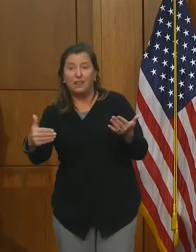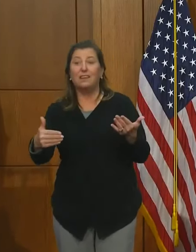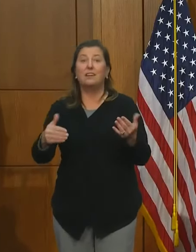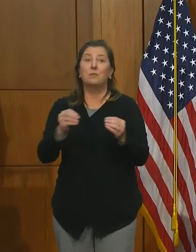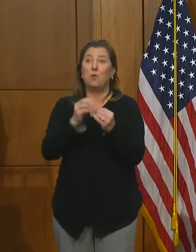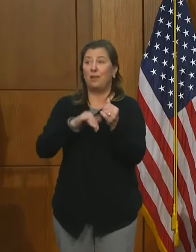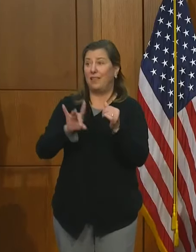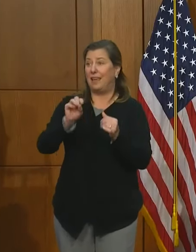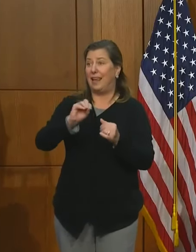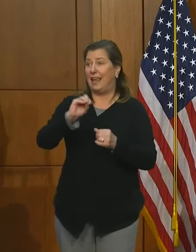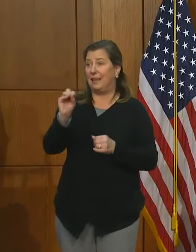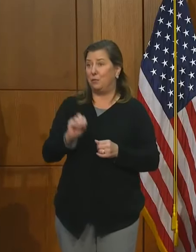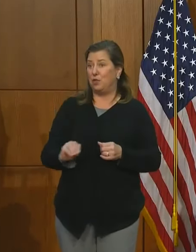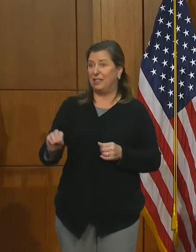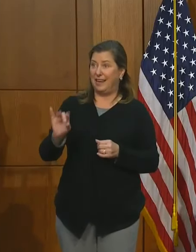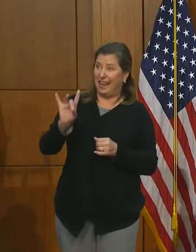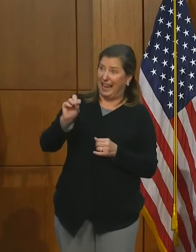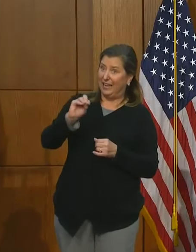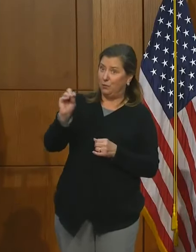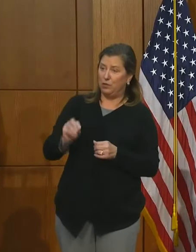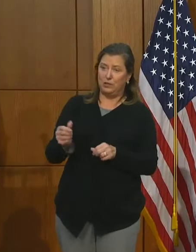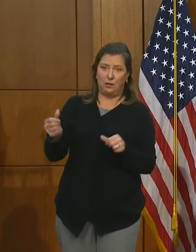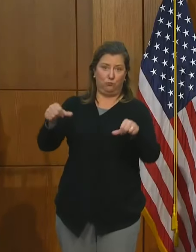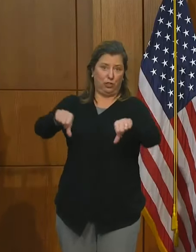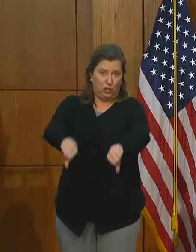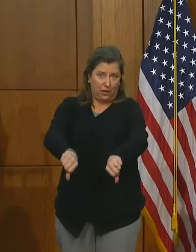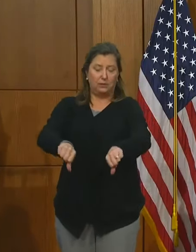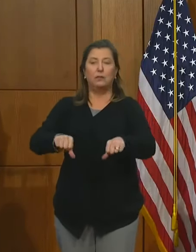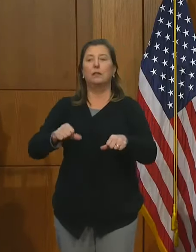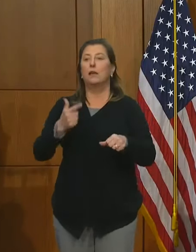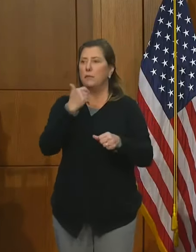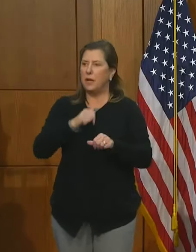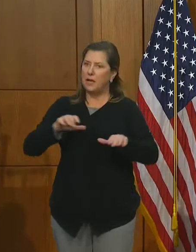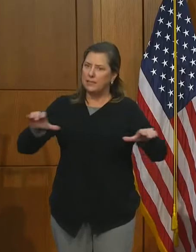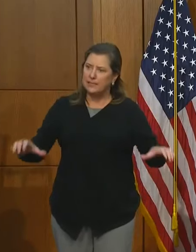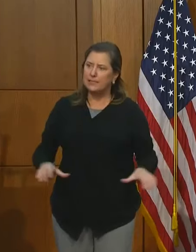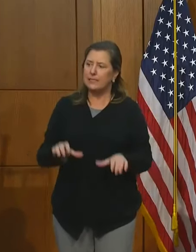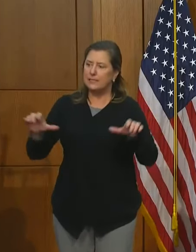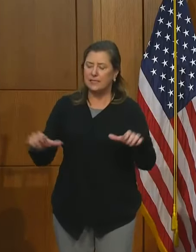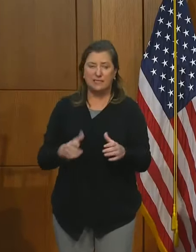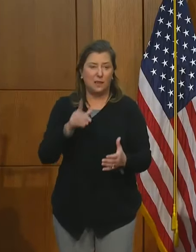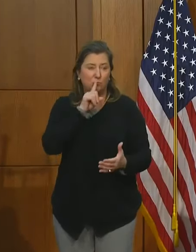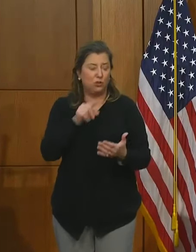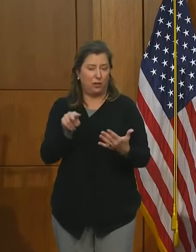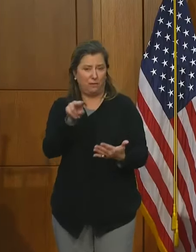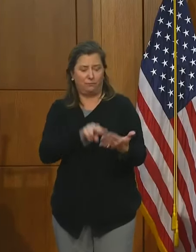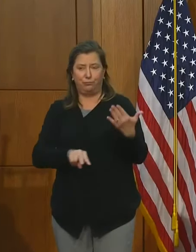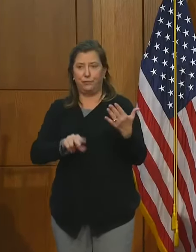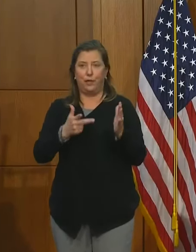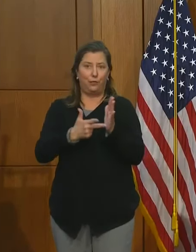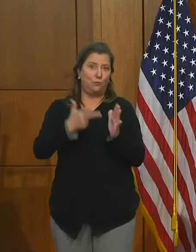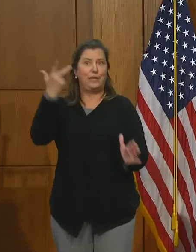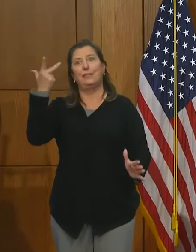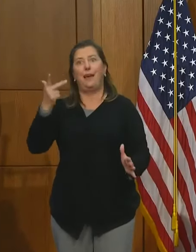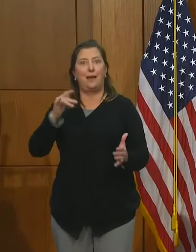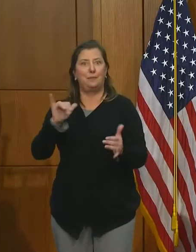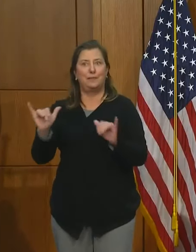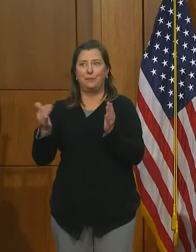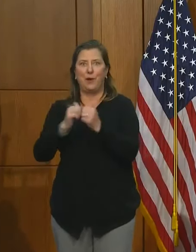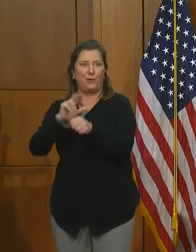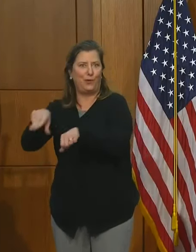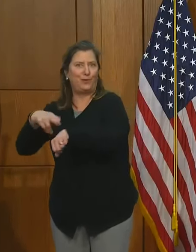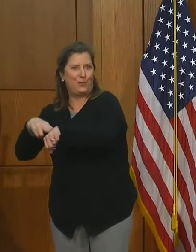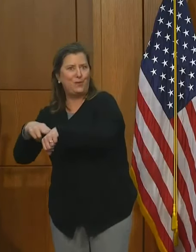over 80% of the cases they reviewed. But because they worked so diligently, they reviewed probably about three times as many cases as they normally